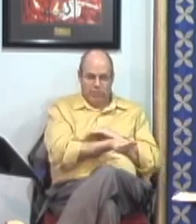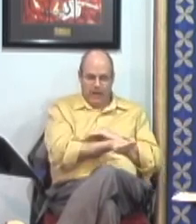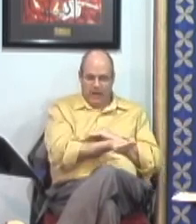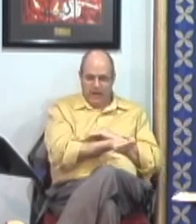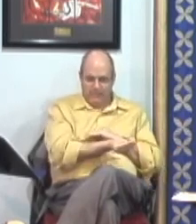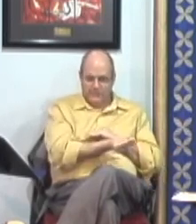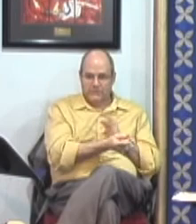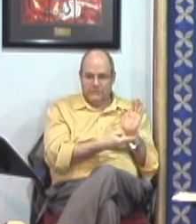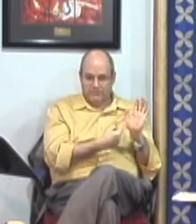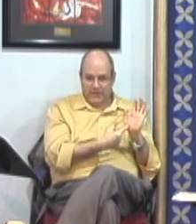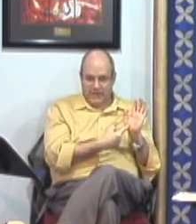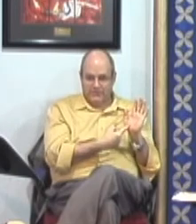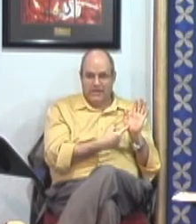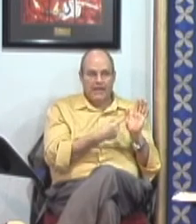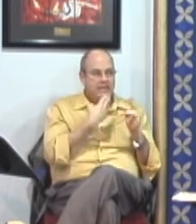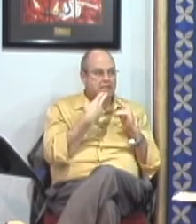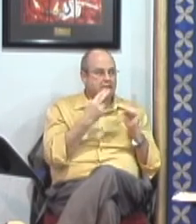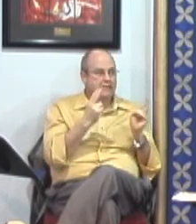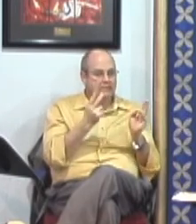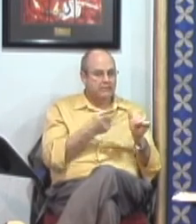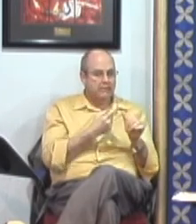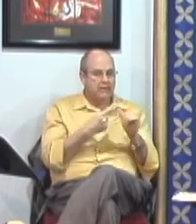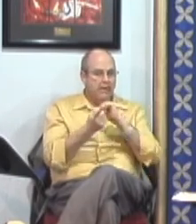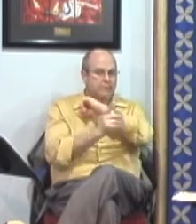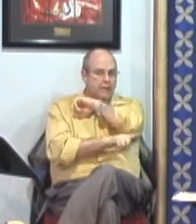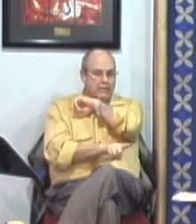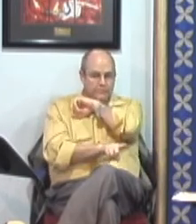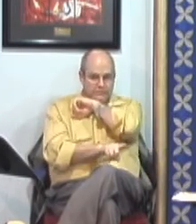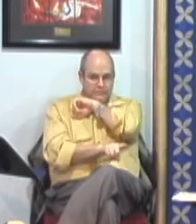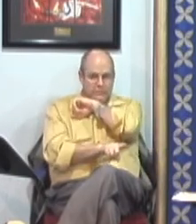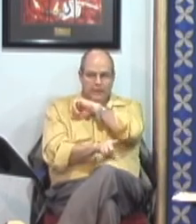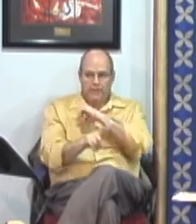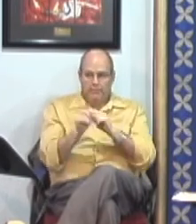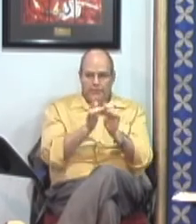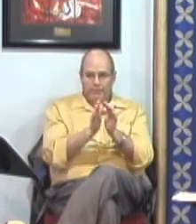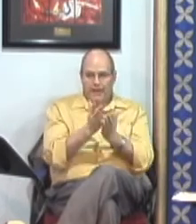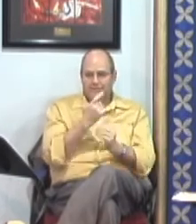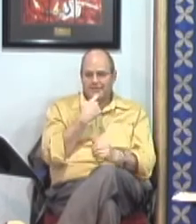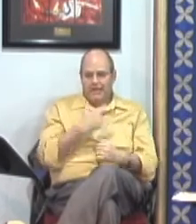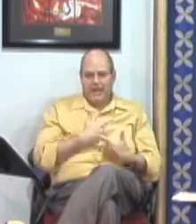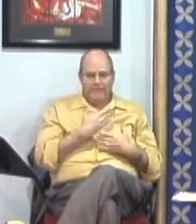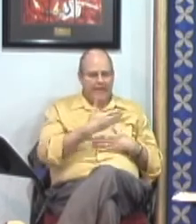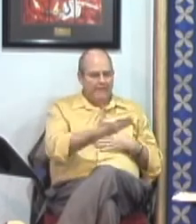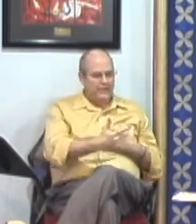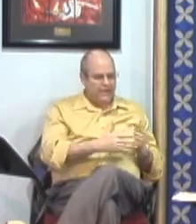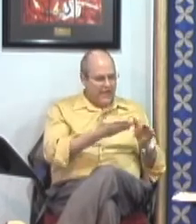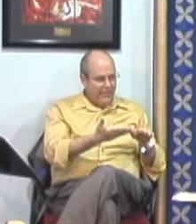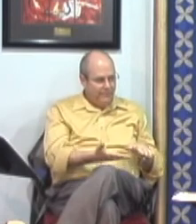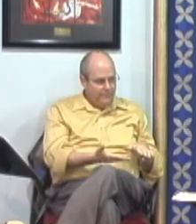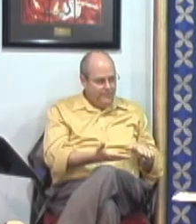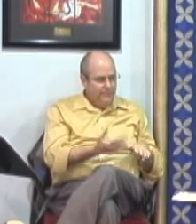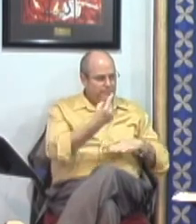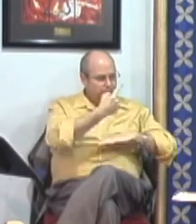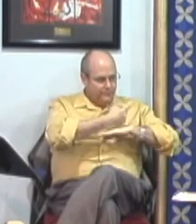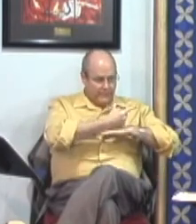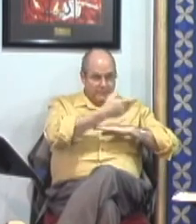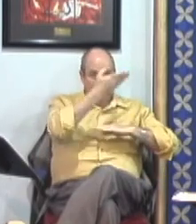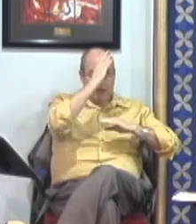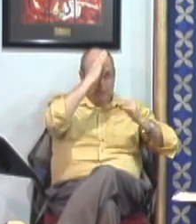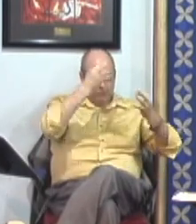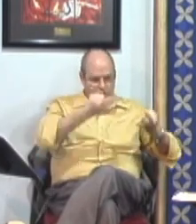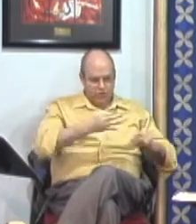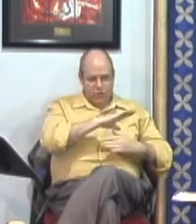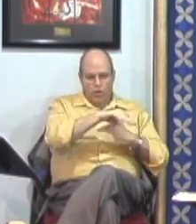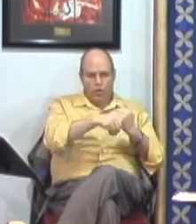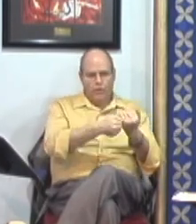not caught, and the innocent sometimes are punished. But the Bible says that there's life after death, and a day when God will judge all